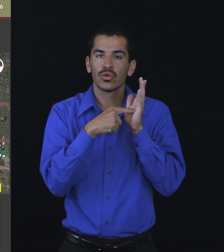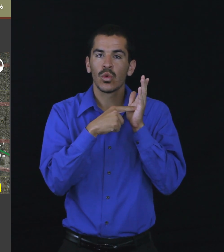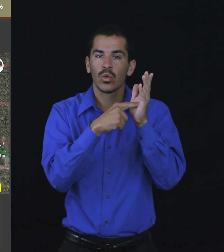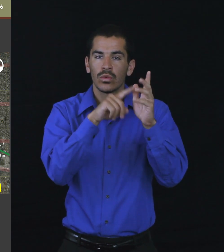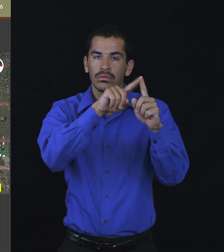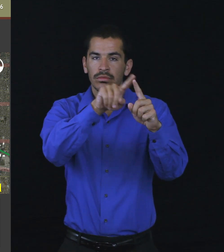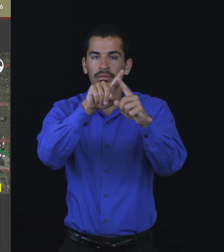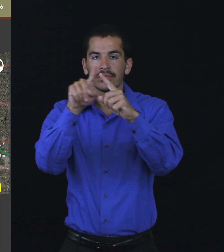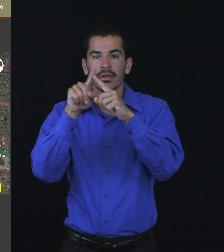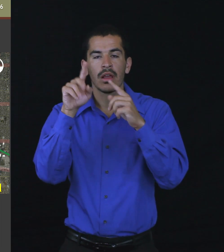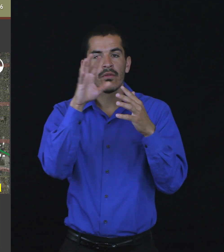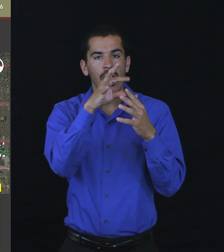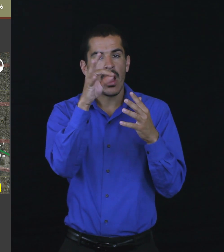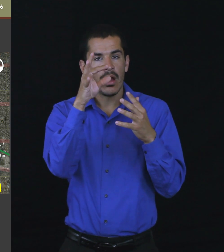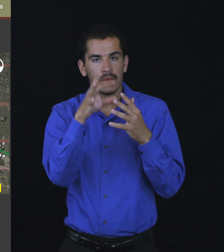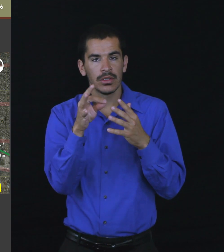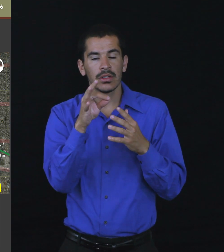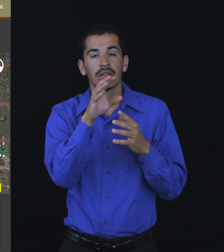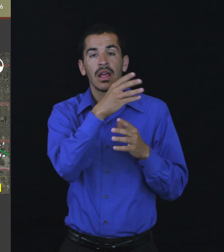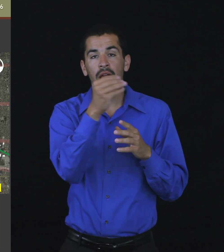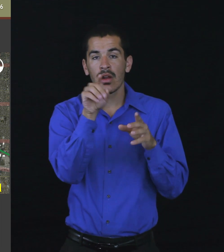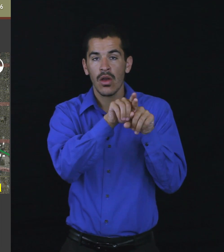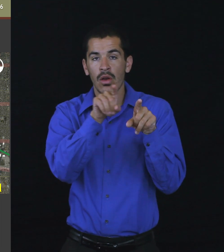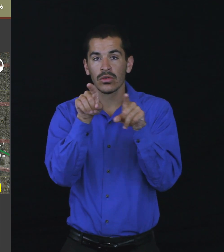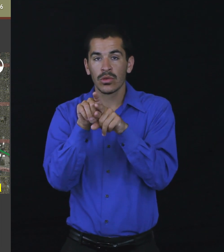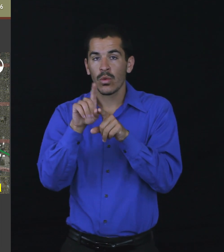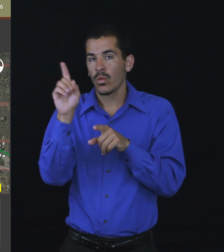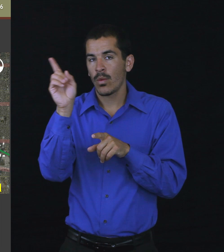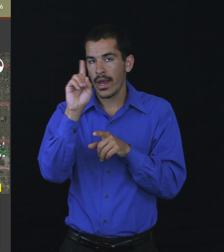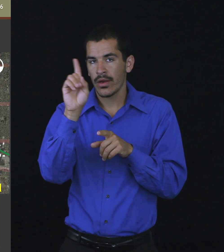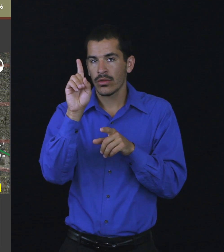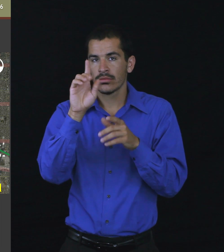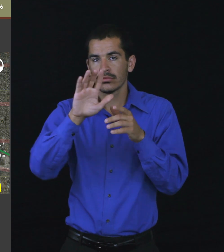options and where they're located.